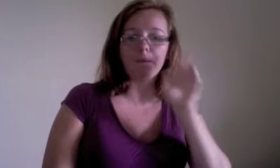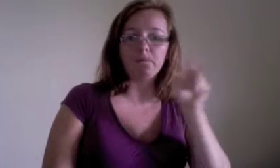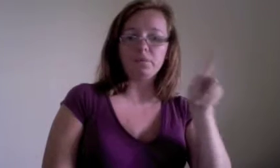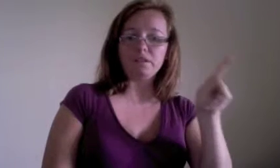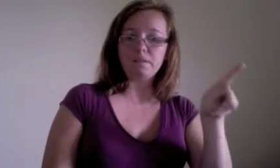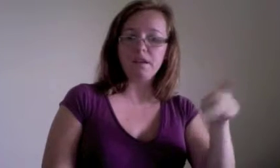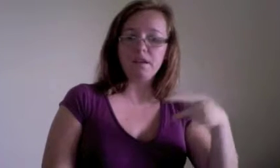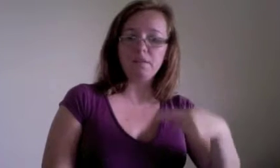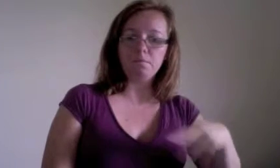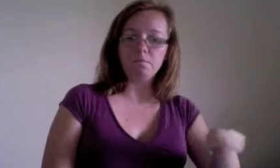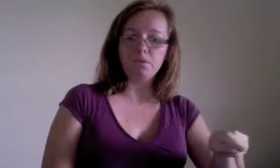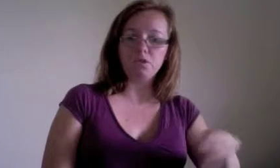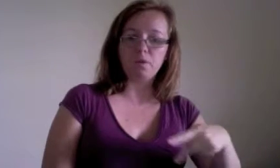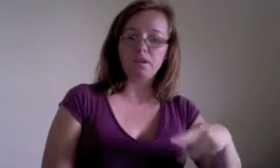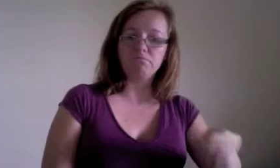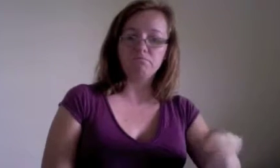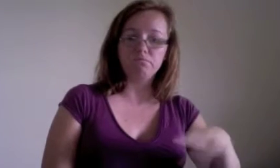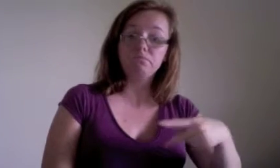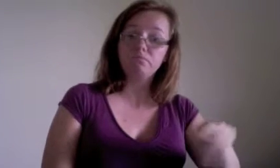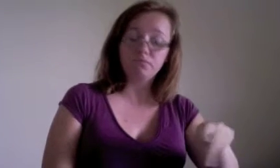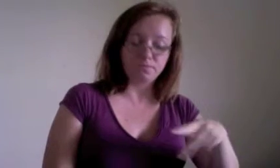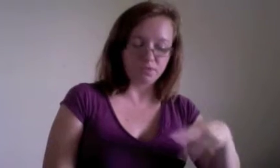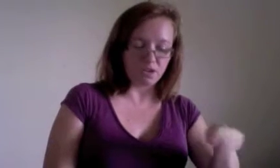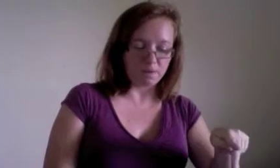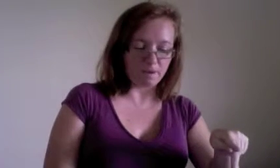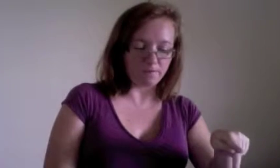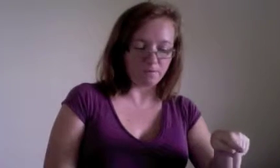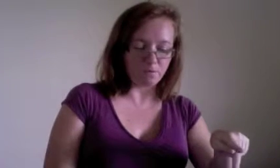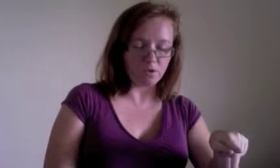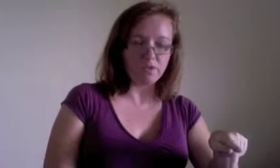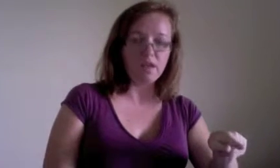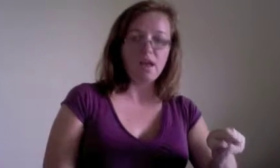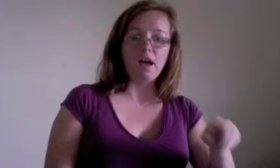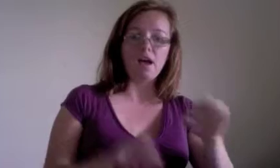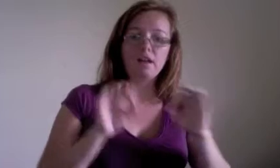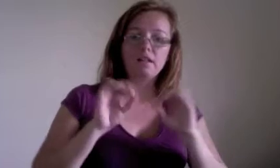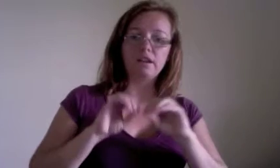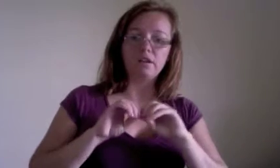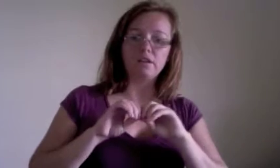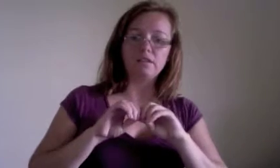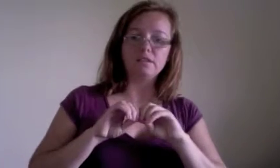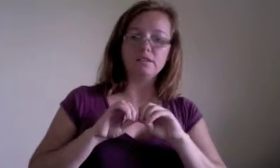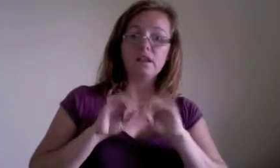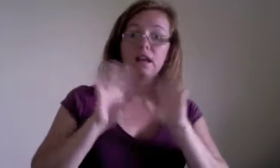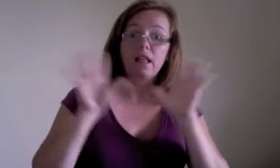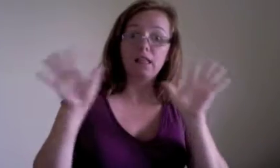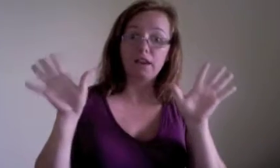Purple is the P, but you want to shake back and forth. Clear is clear.